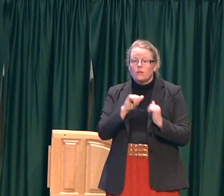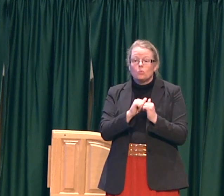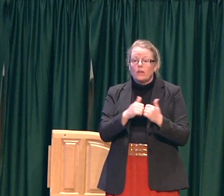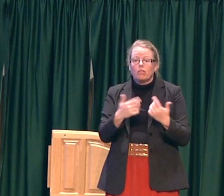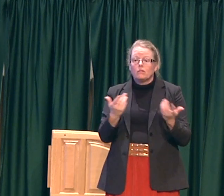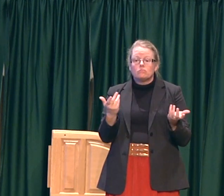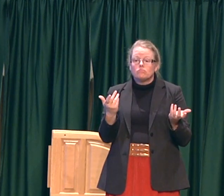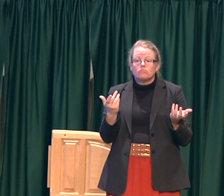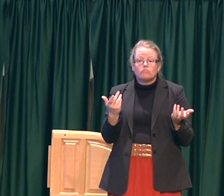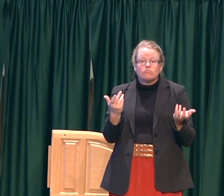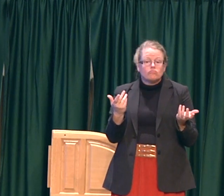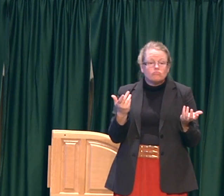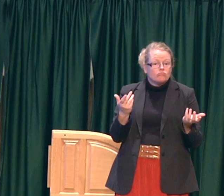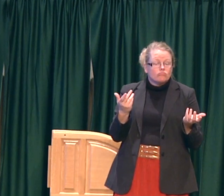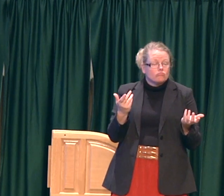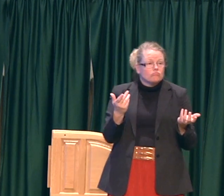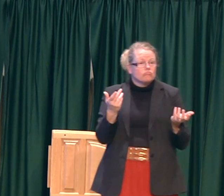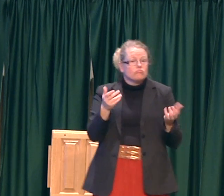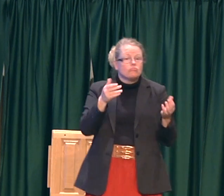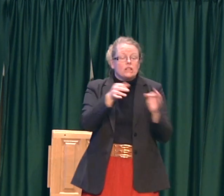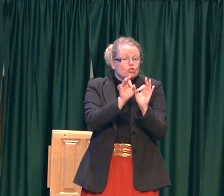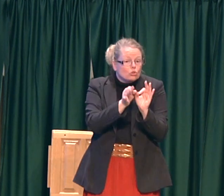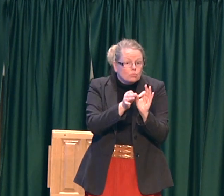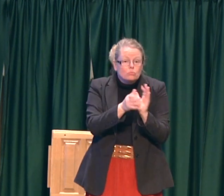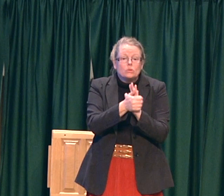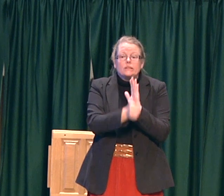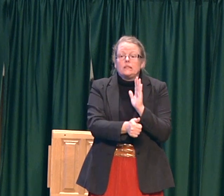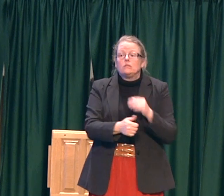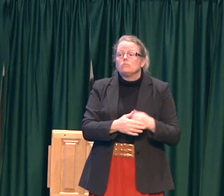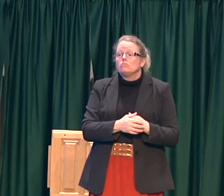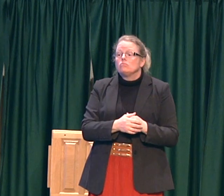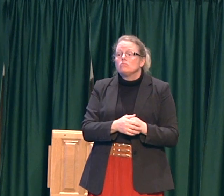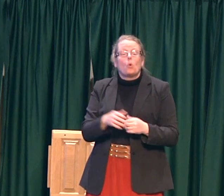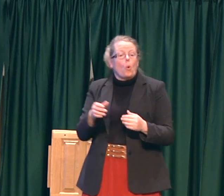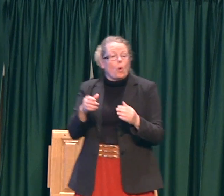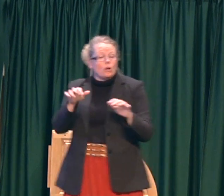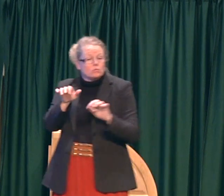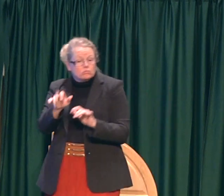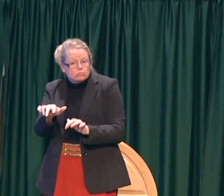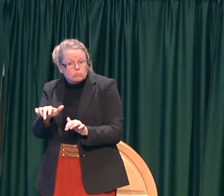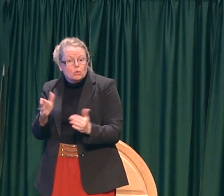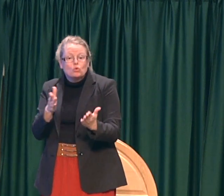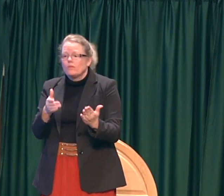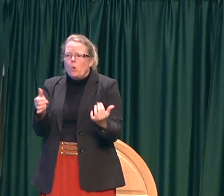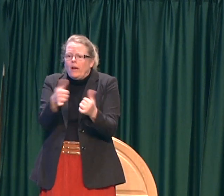And if you're not satisfied with the interpreting services, whether it be about skills or the